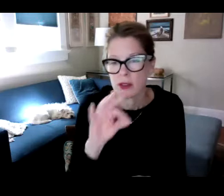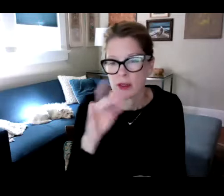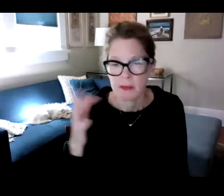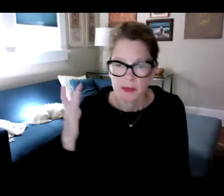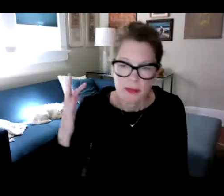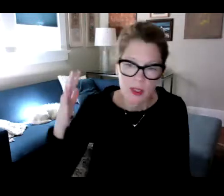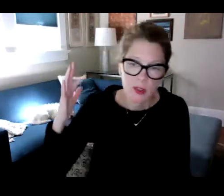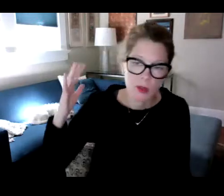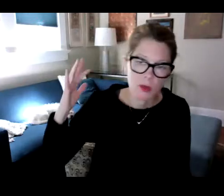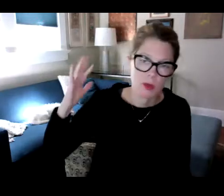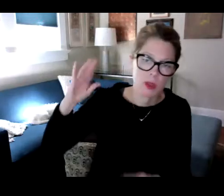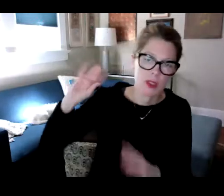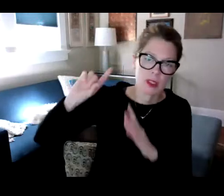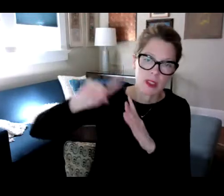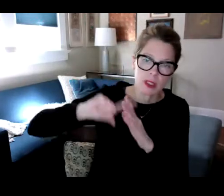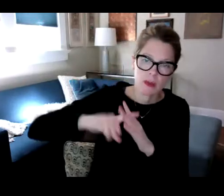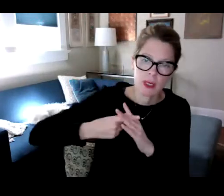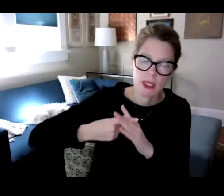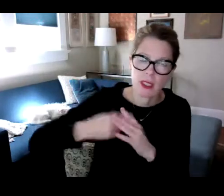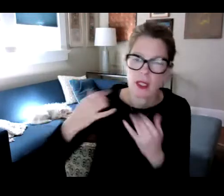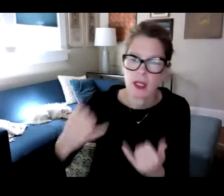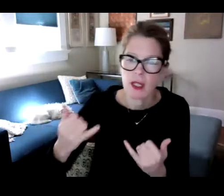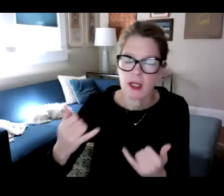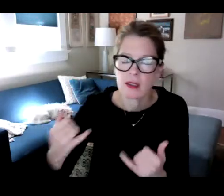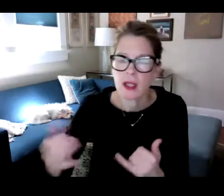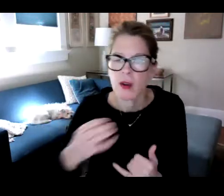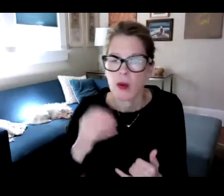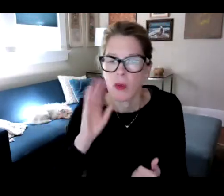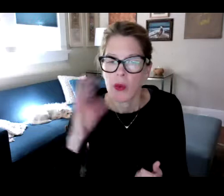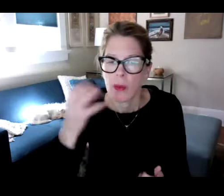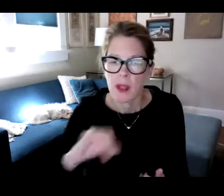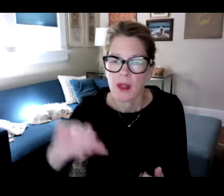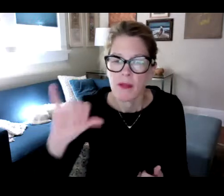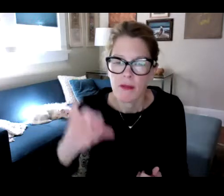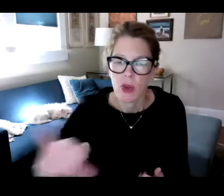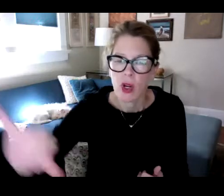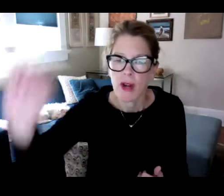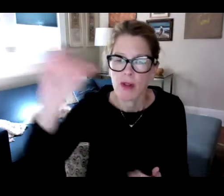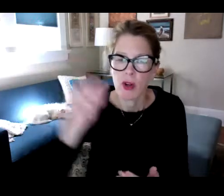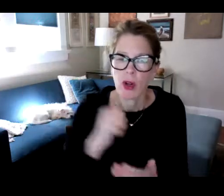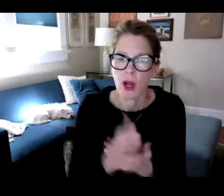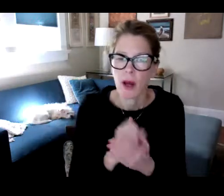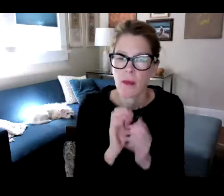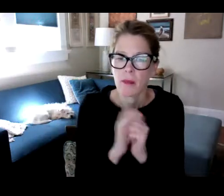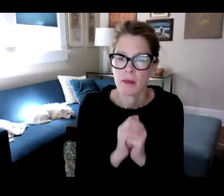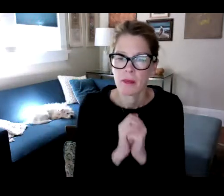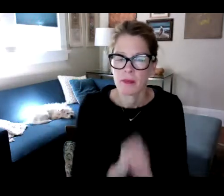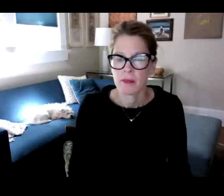Spirit, as it was in the beginning, is now, and will